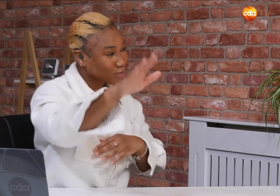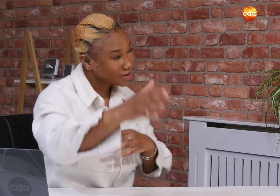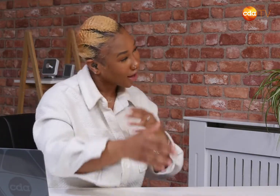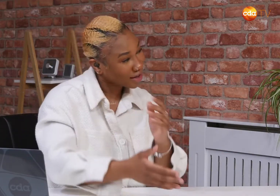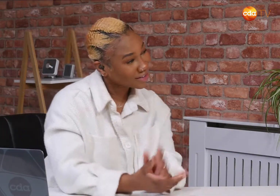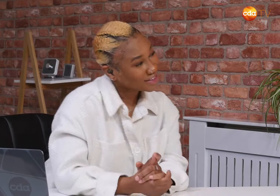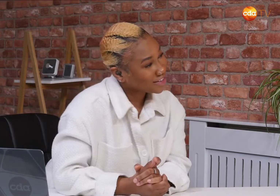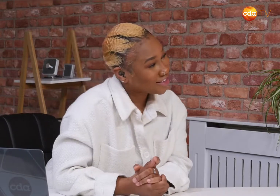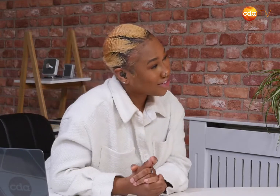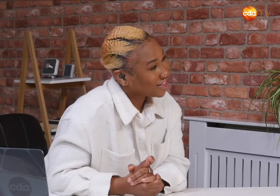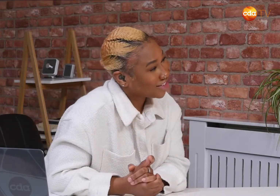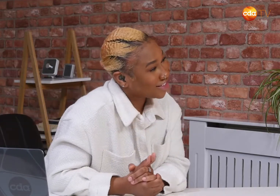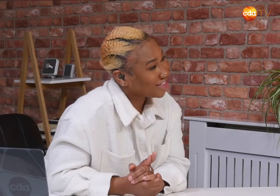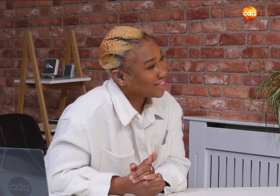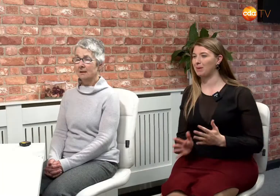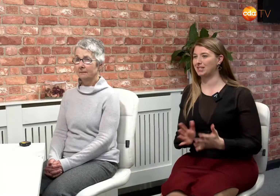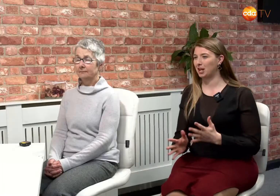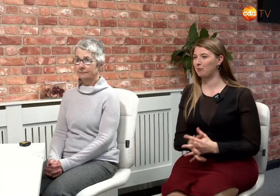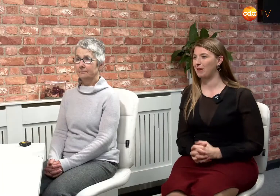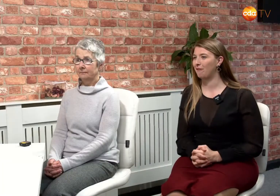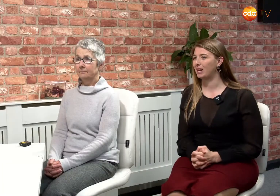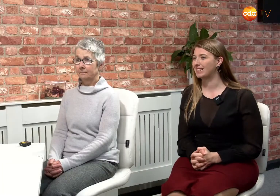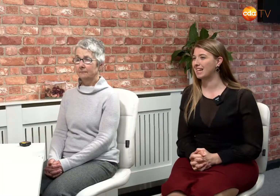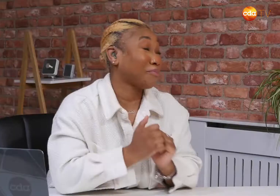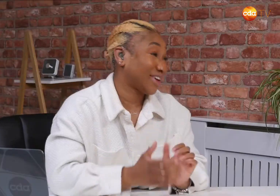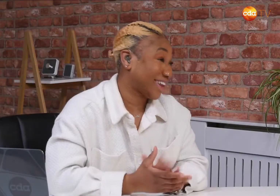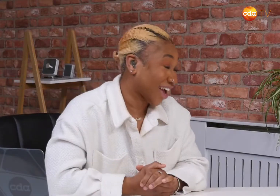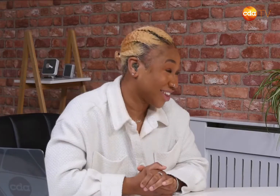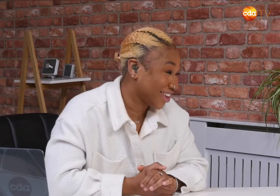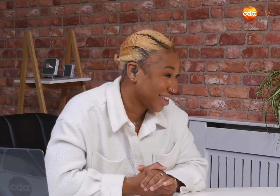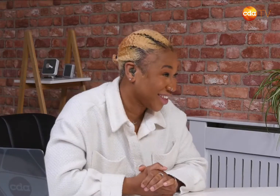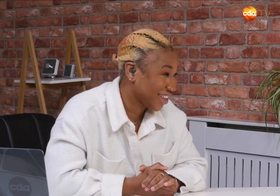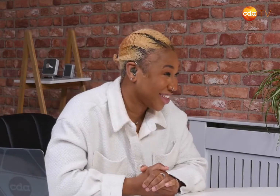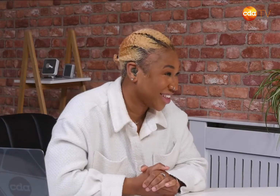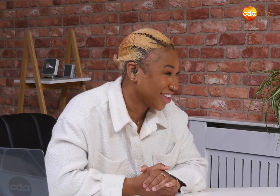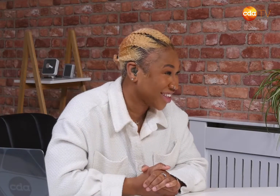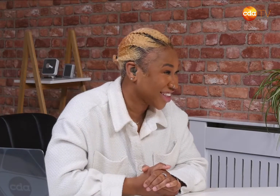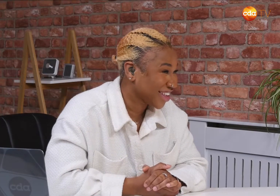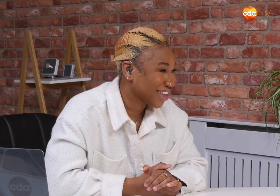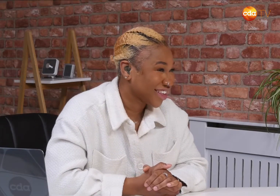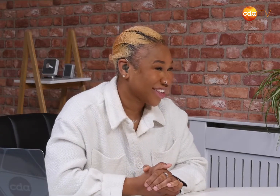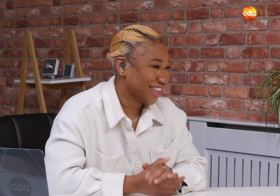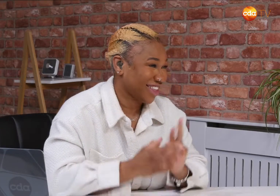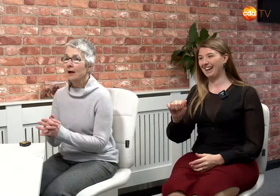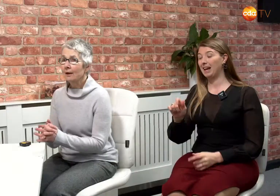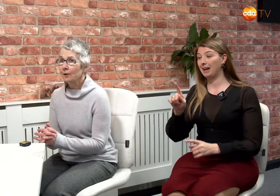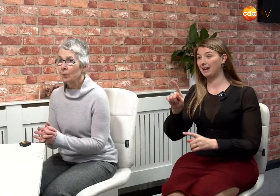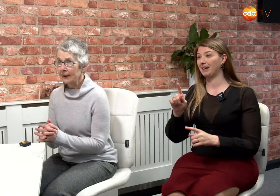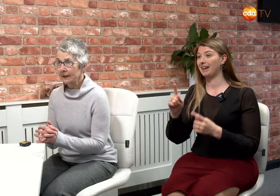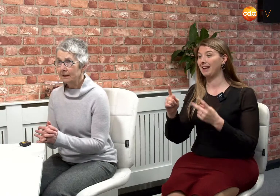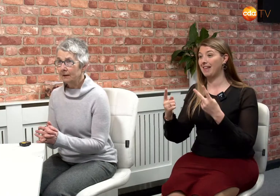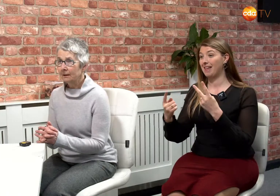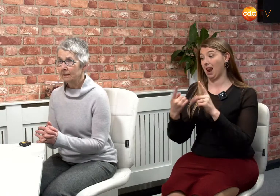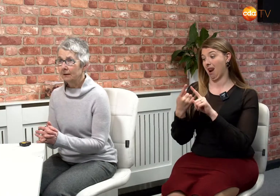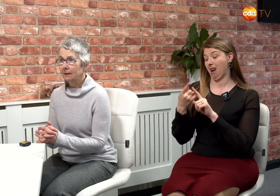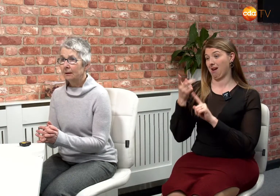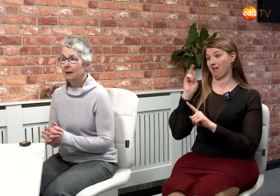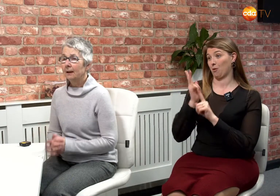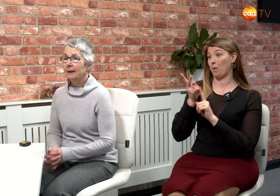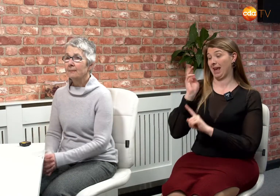advisors kind of understand that? Do you think your aim is to kind of be fully accessible for BSL in the future? Yeah. The other week,